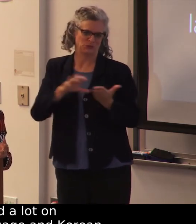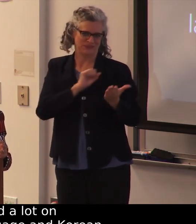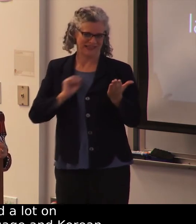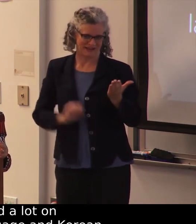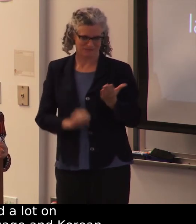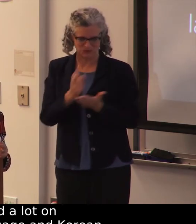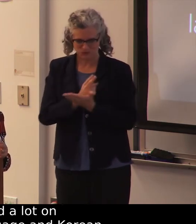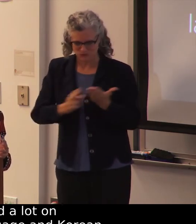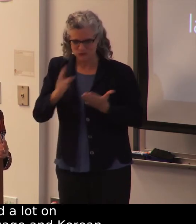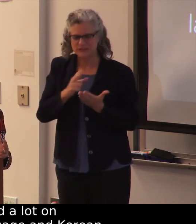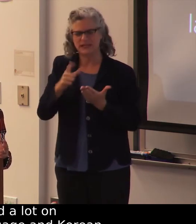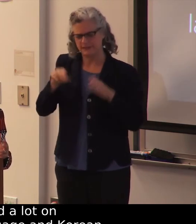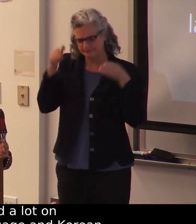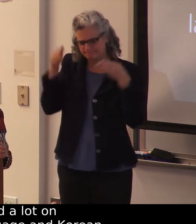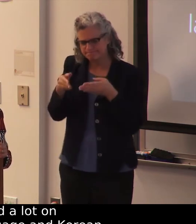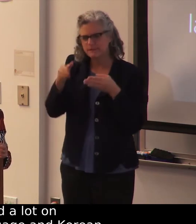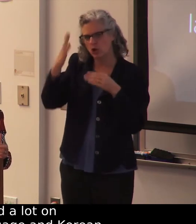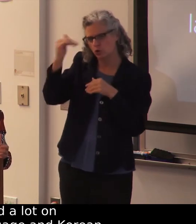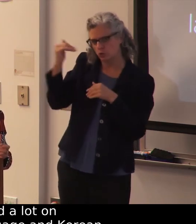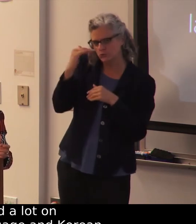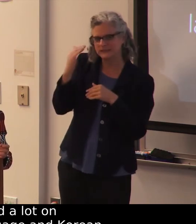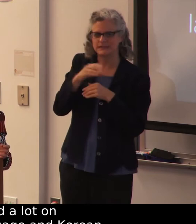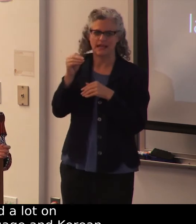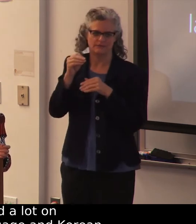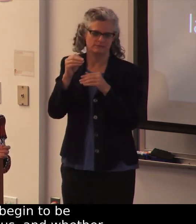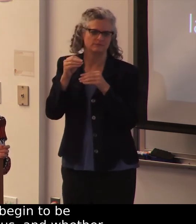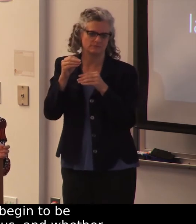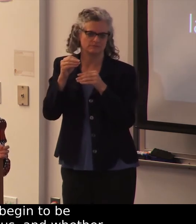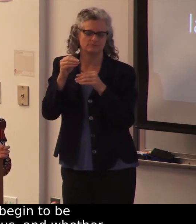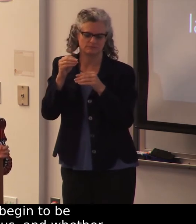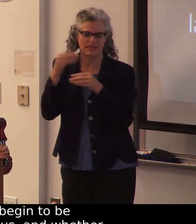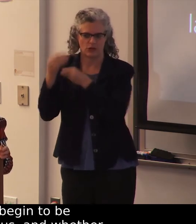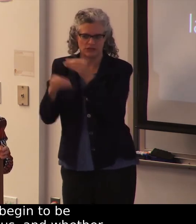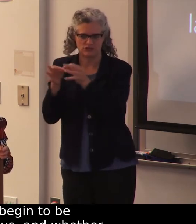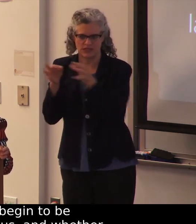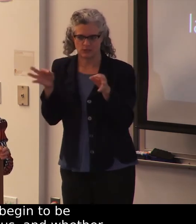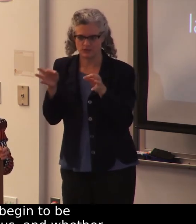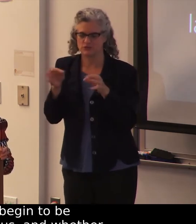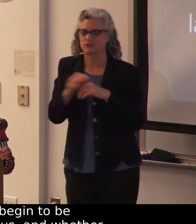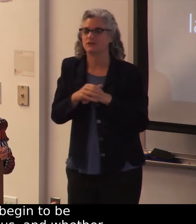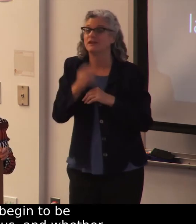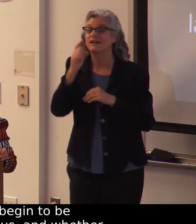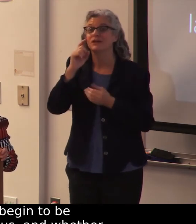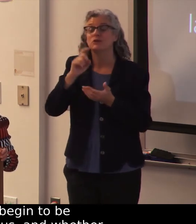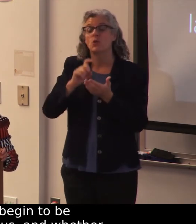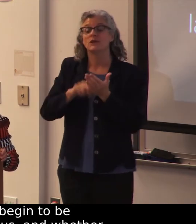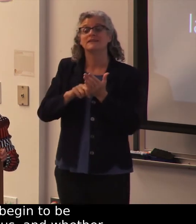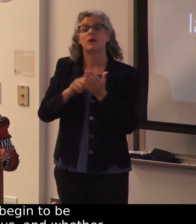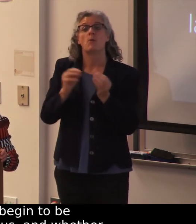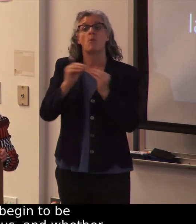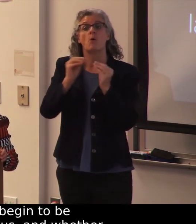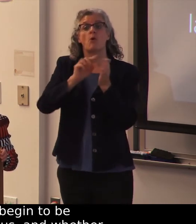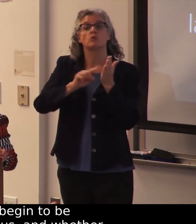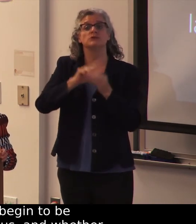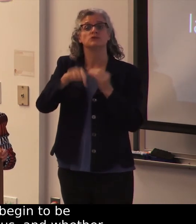a lot on heritage language and Korean. But now the mixed families begin to be important to us,